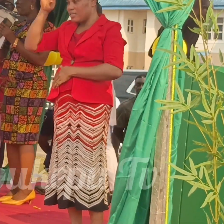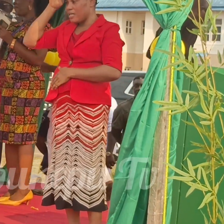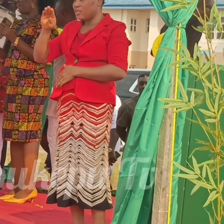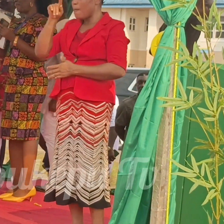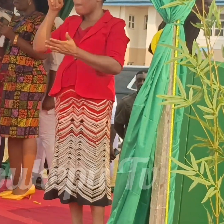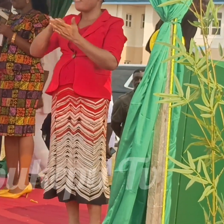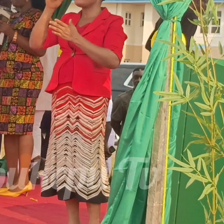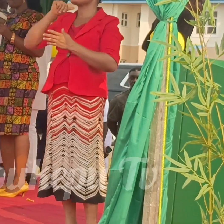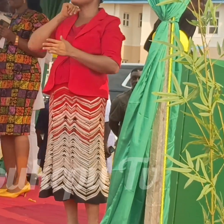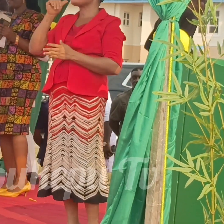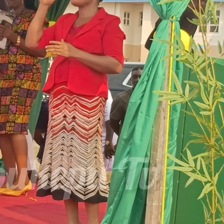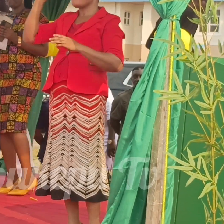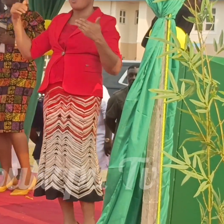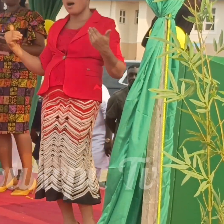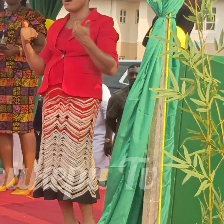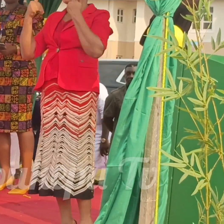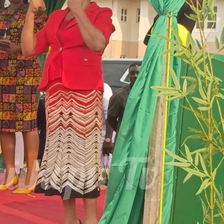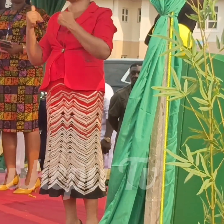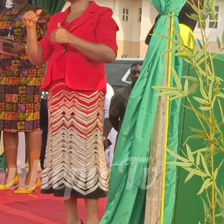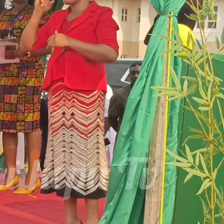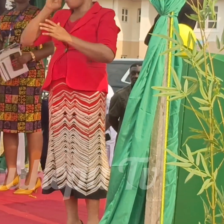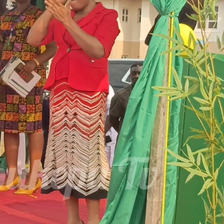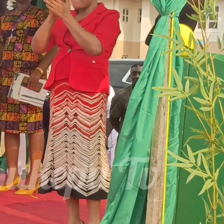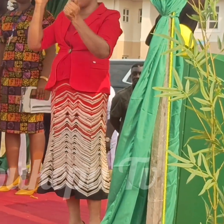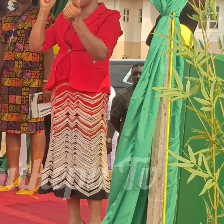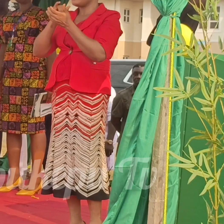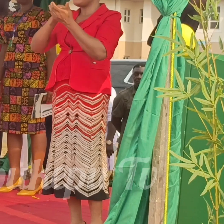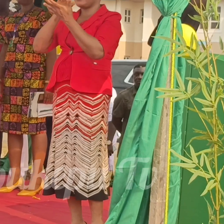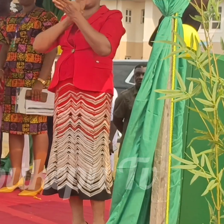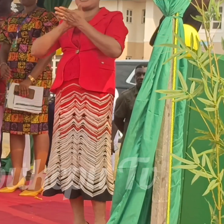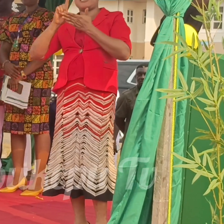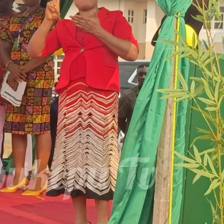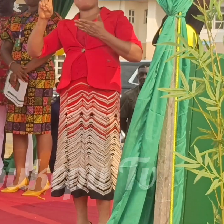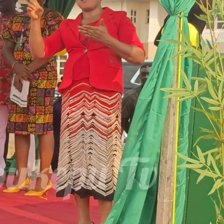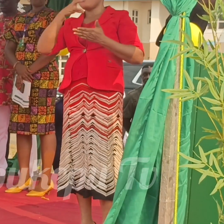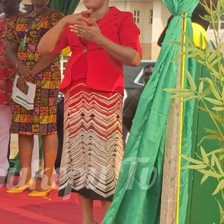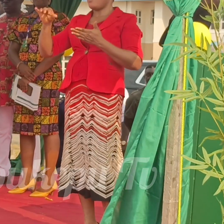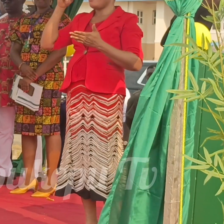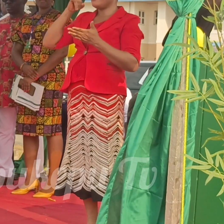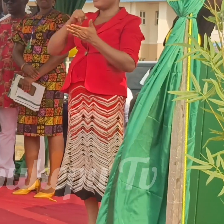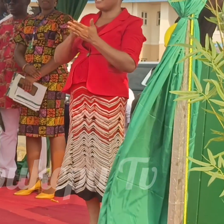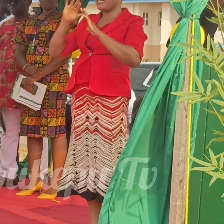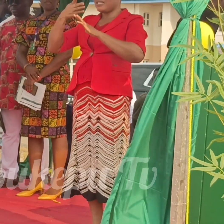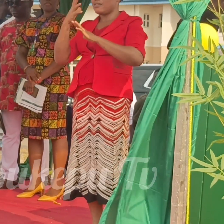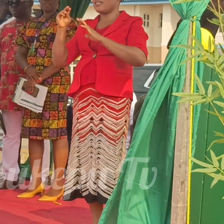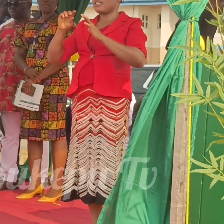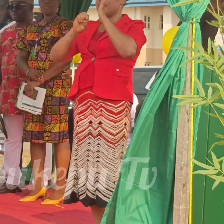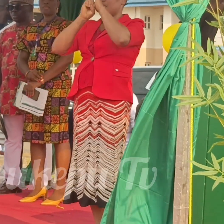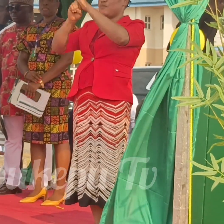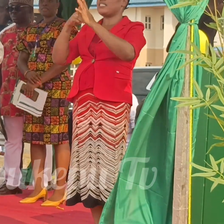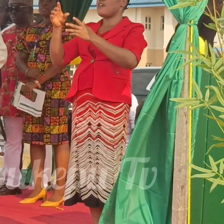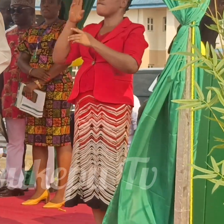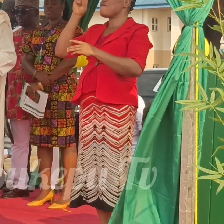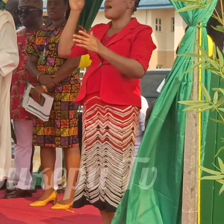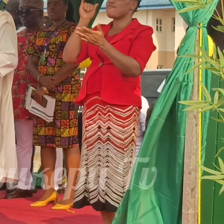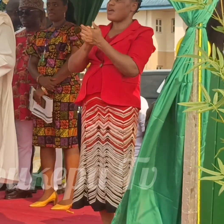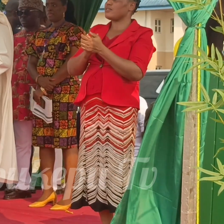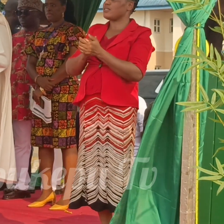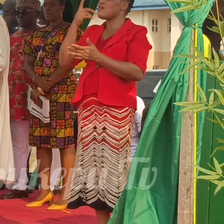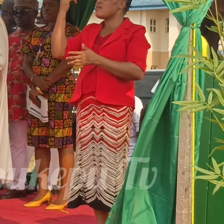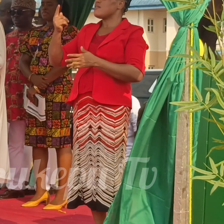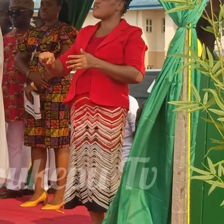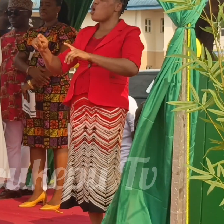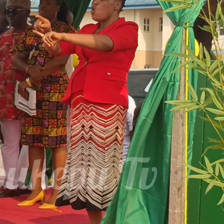this is not by accident. I believe that it is divine, and it signifies or it symbolizes the fact that